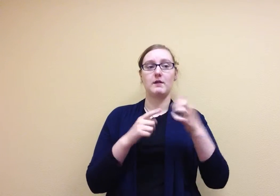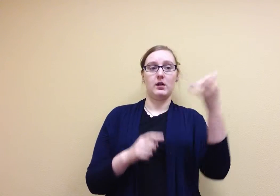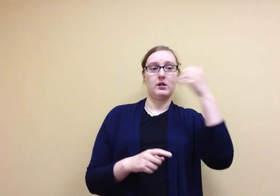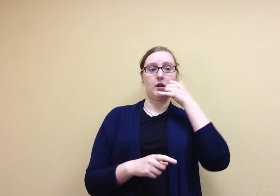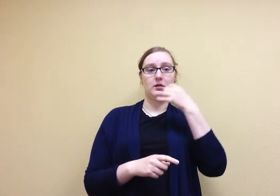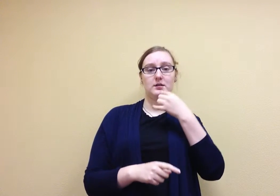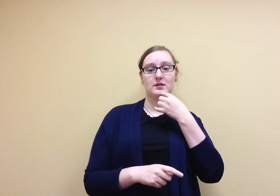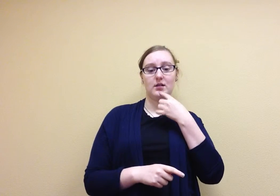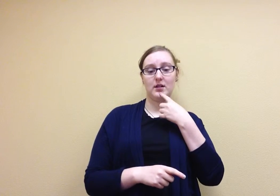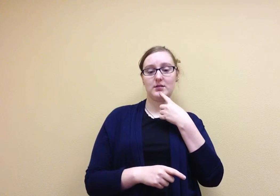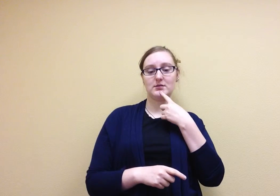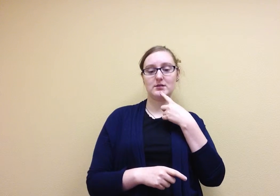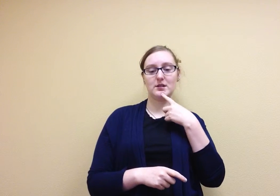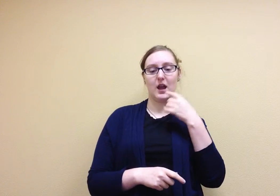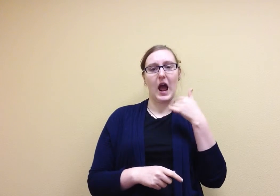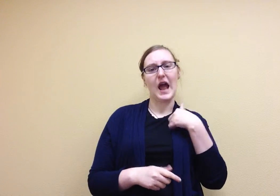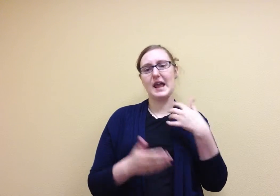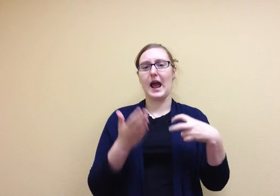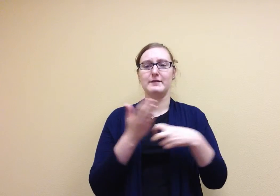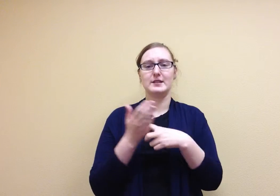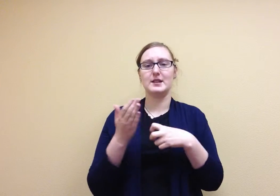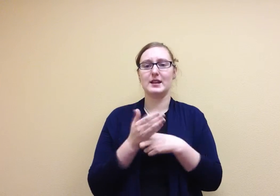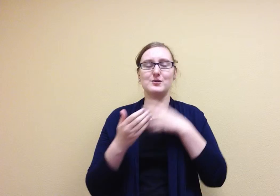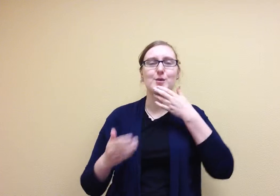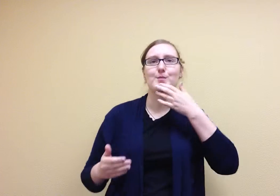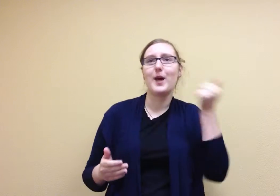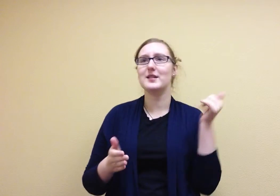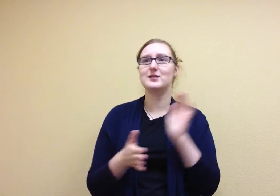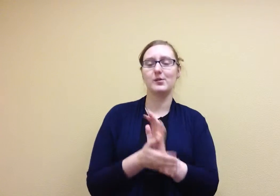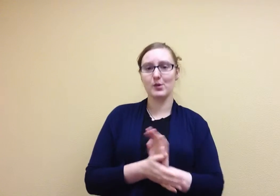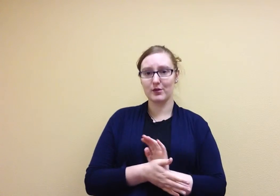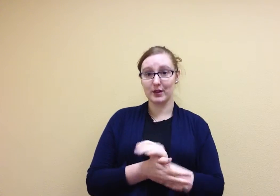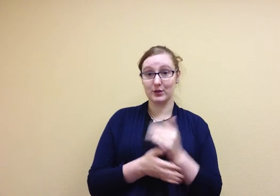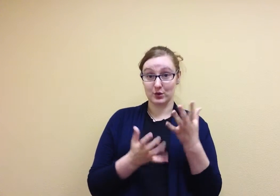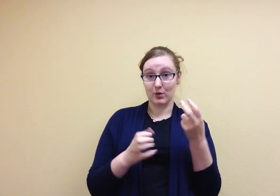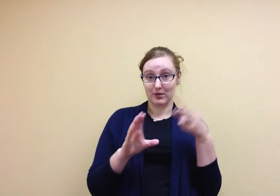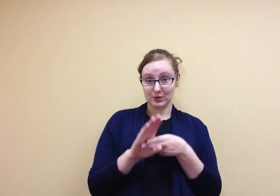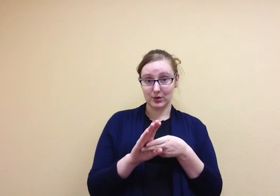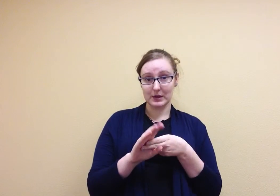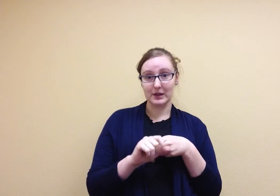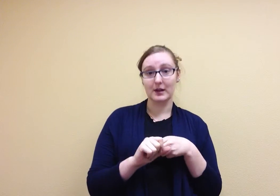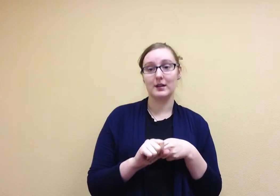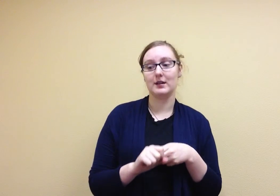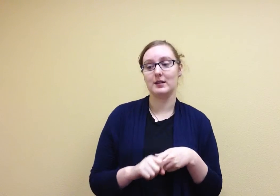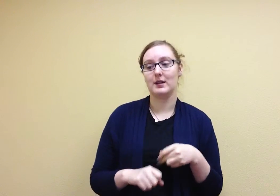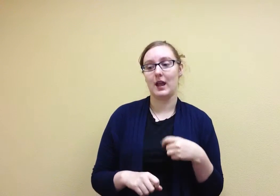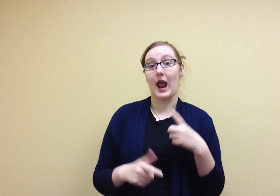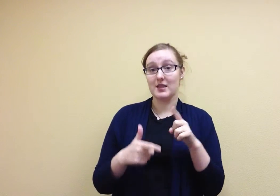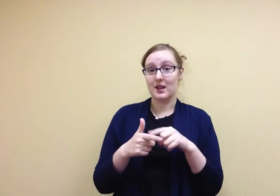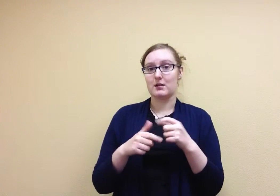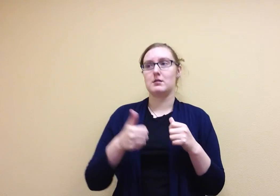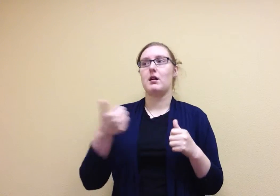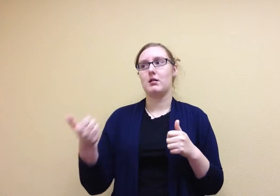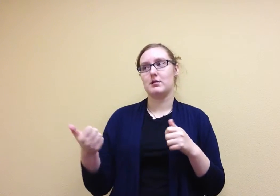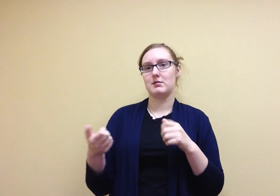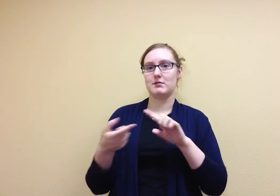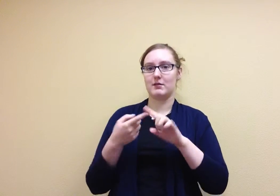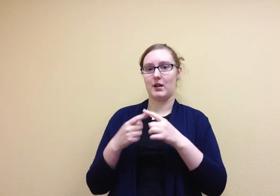says, I've got tickets to the best movie. Do you want to go? And then another friend you had talked at